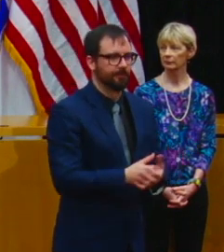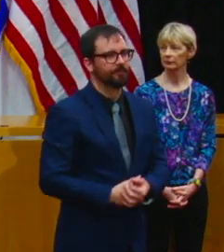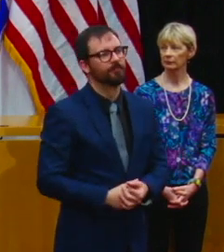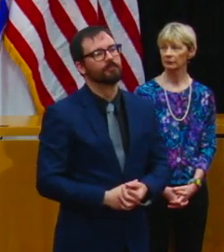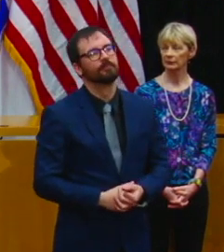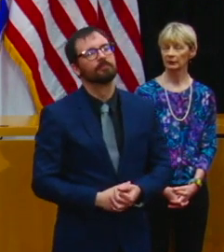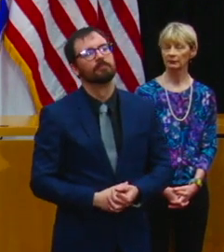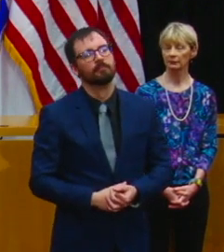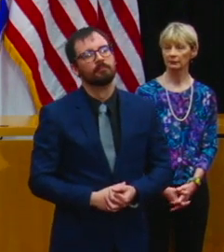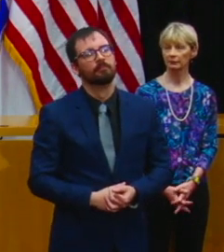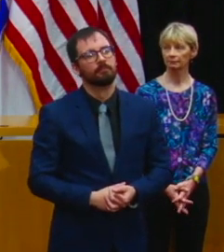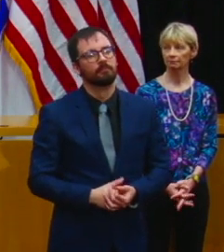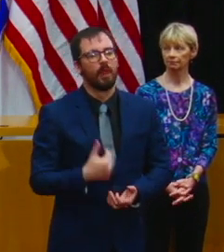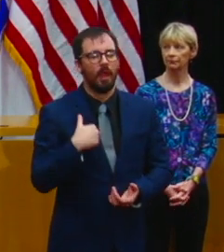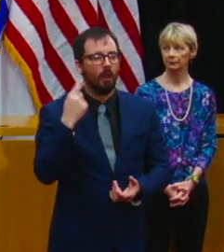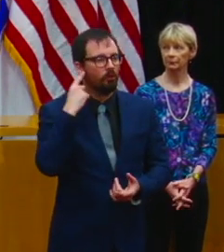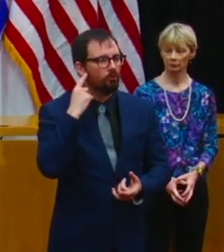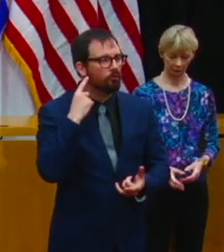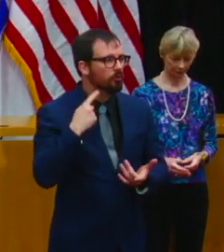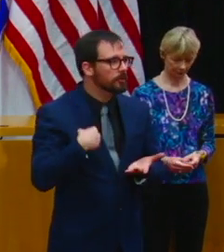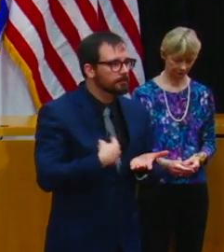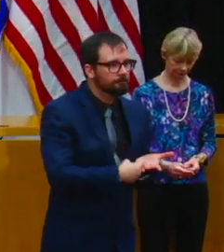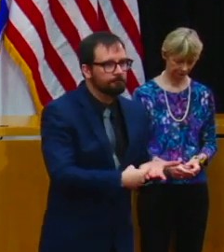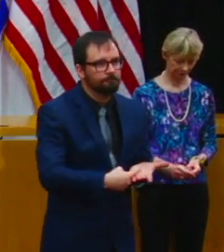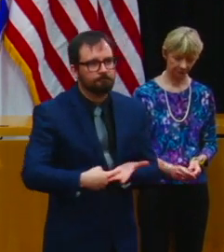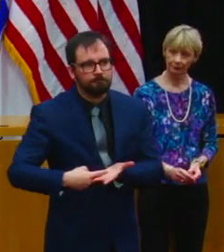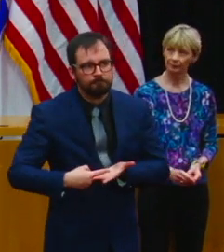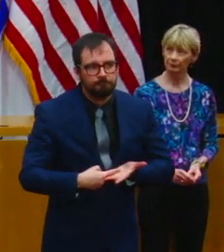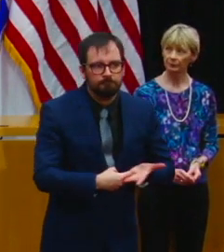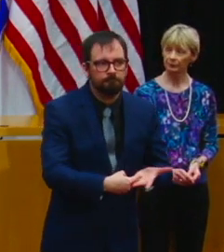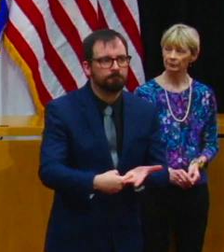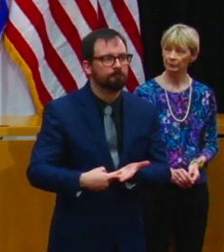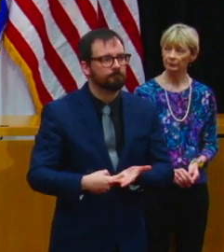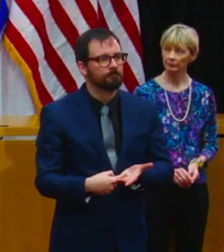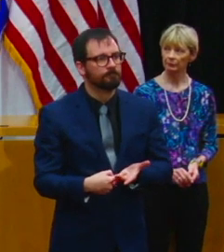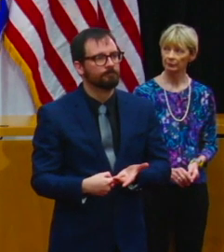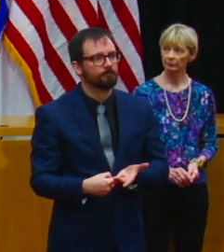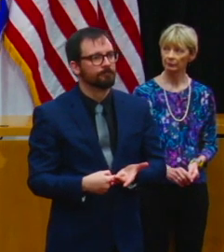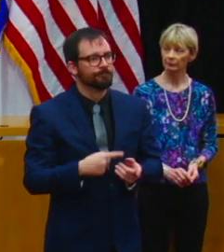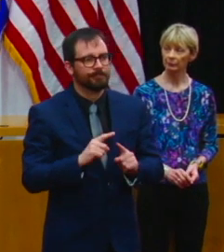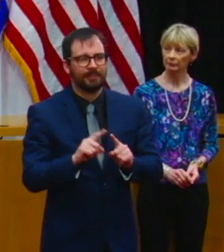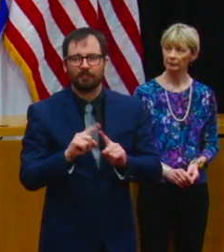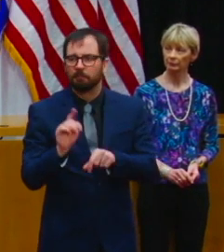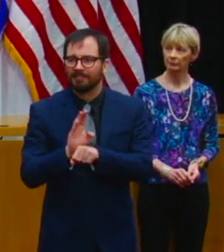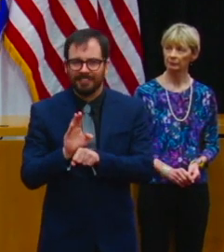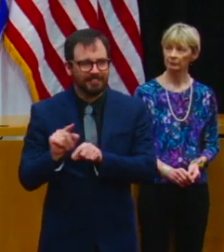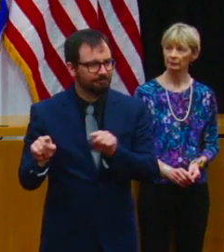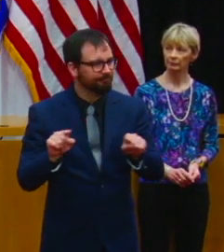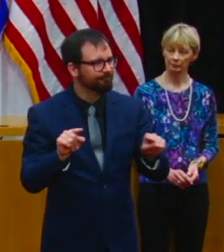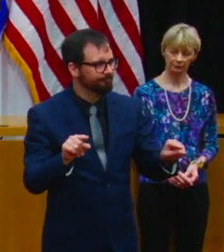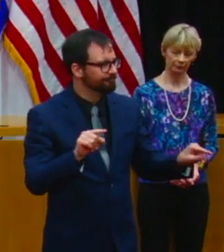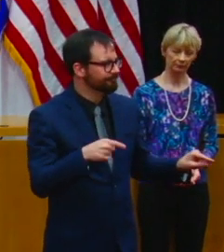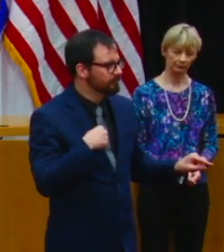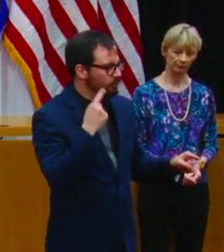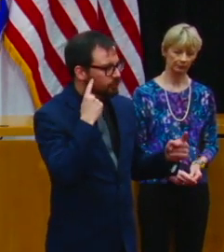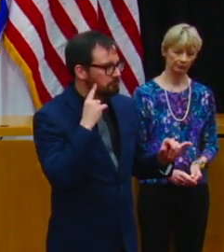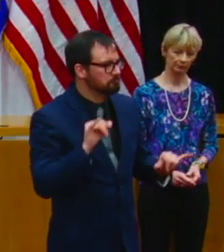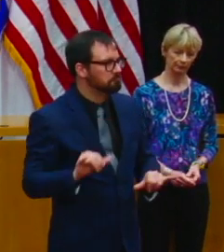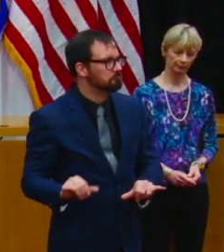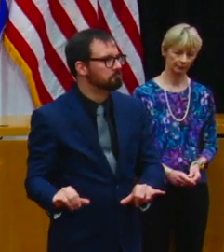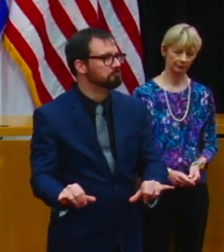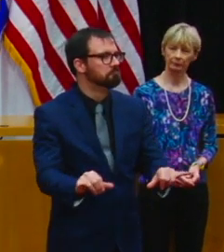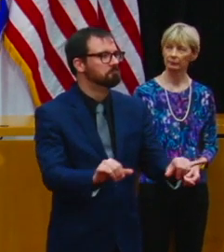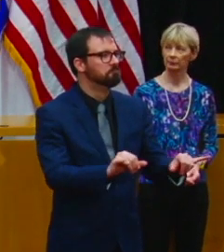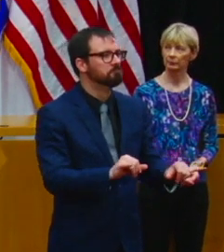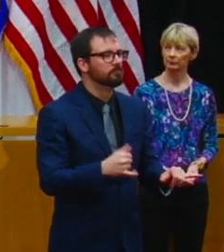and you've heard, I believe, Lieutenant Governor, from the businesses that we've been talking to, which we are doing literally all the time, is